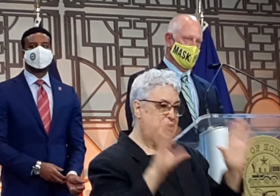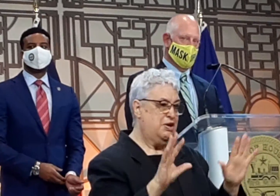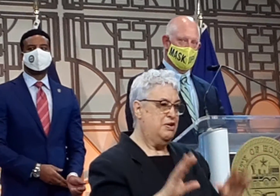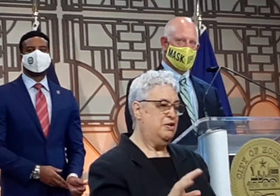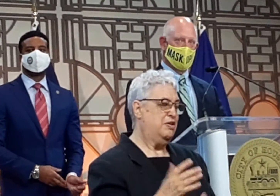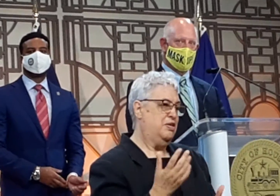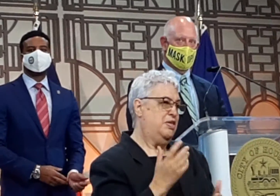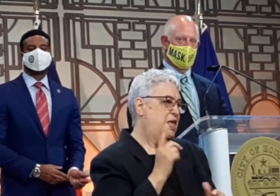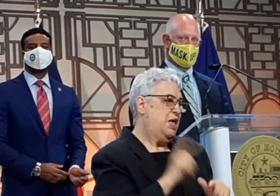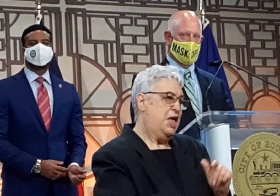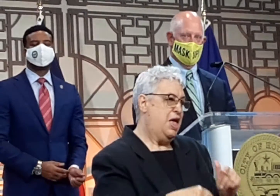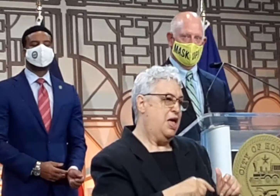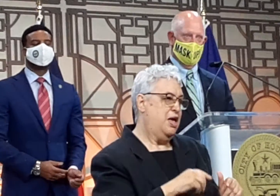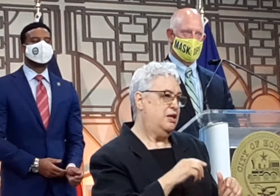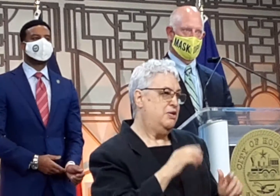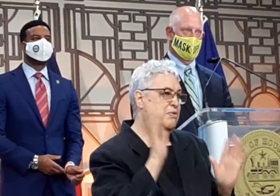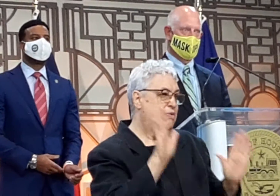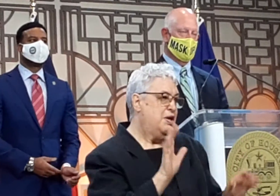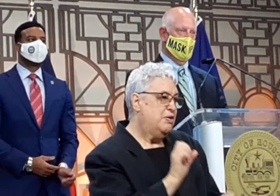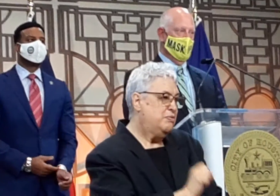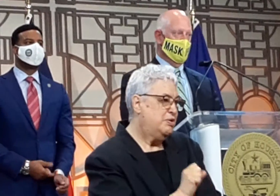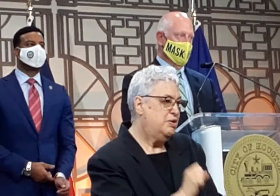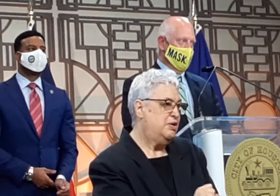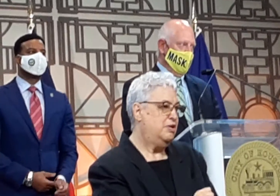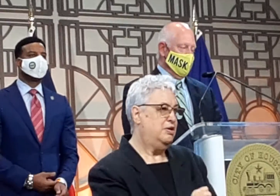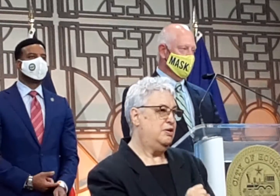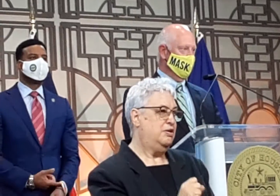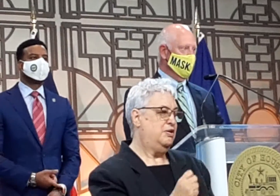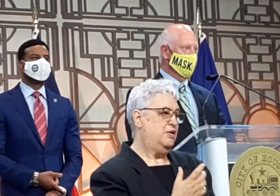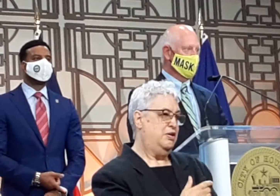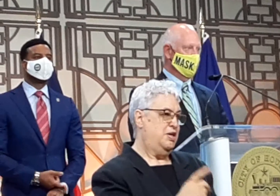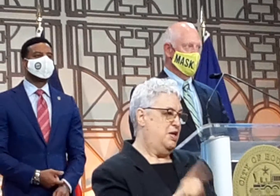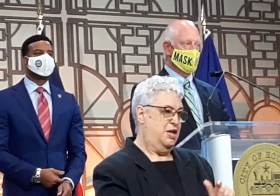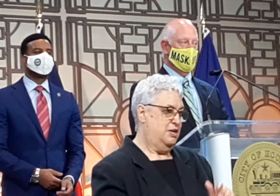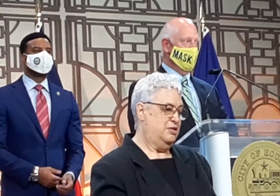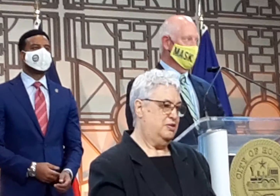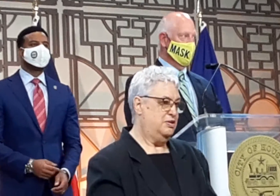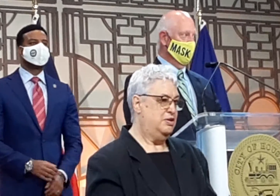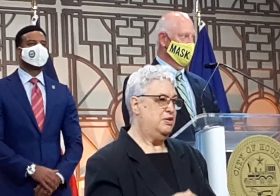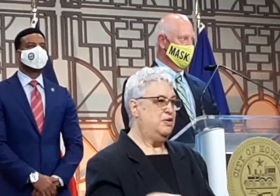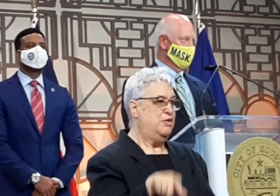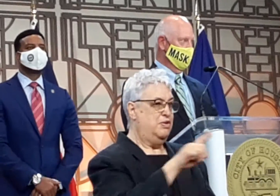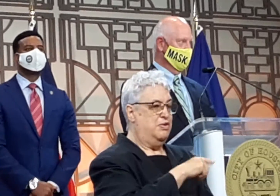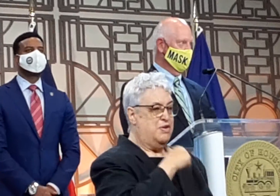in perspective for those folks who don't see what the issue is. And you're right. In your experience,